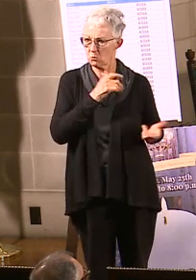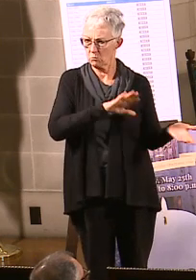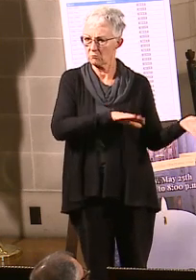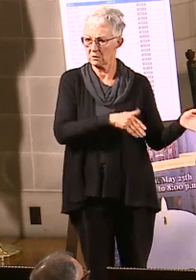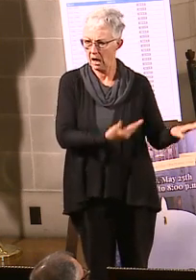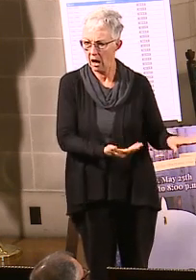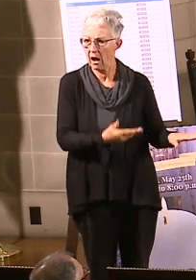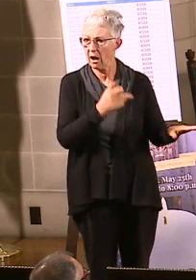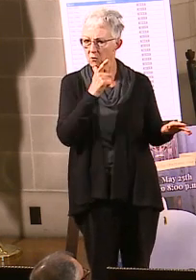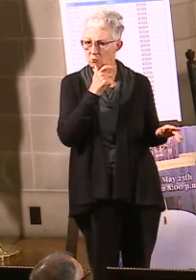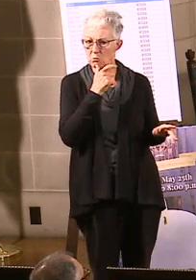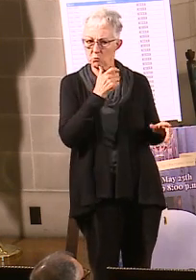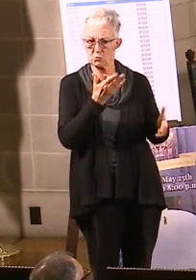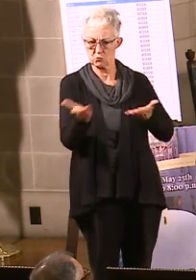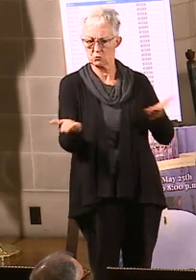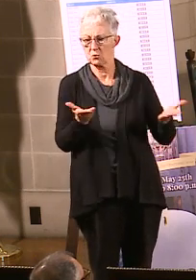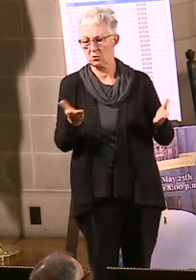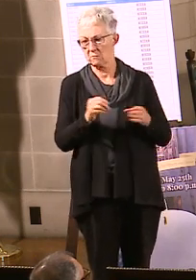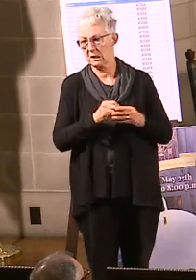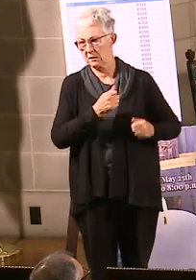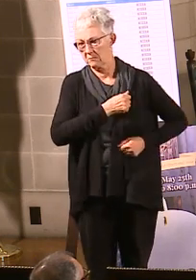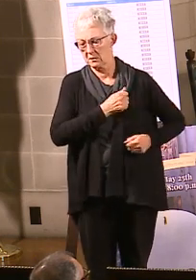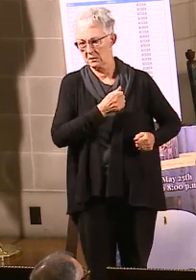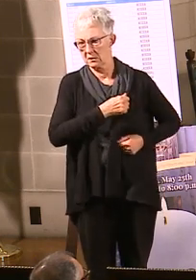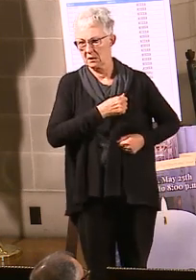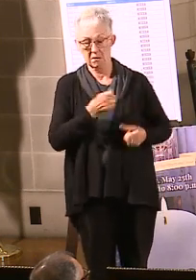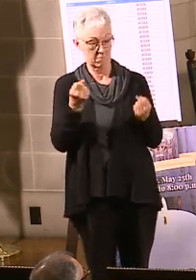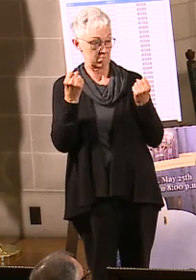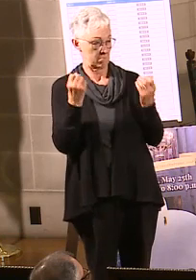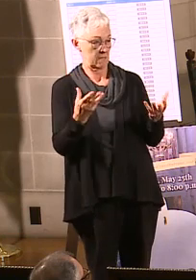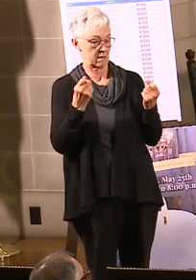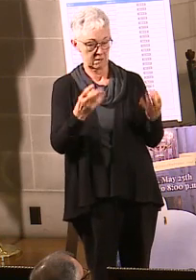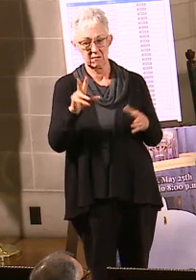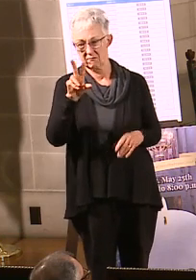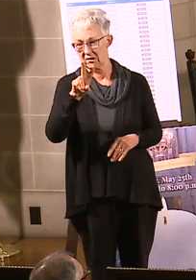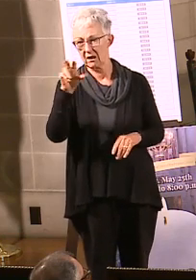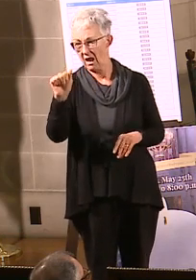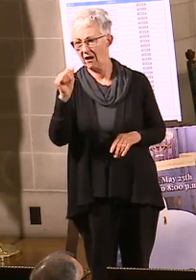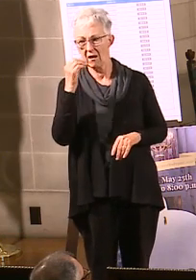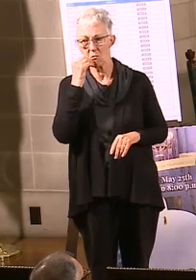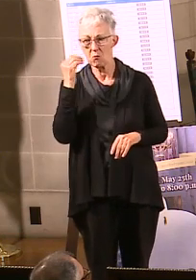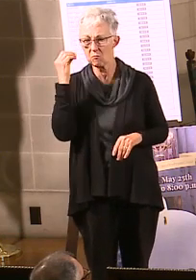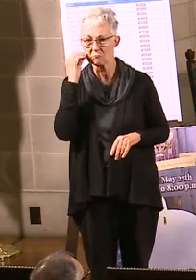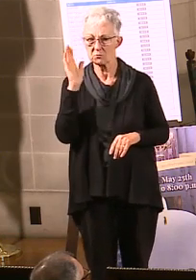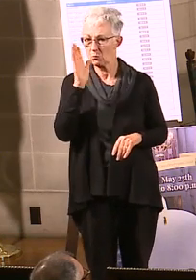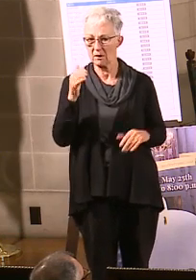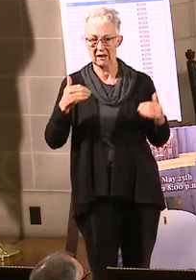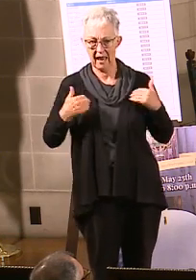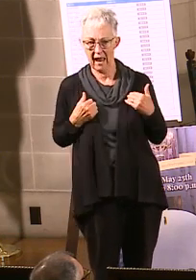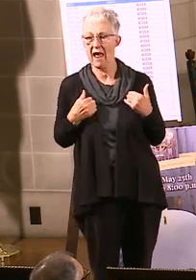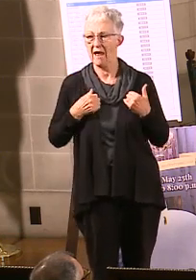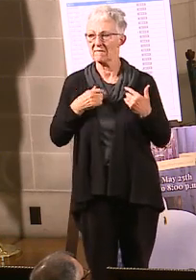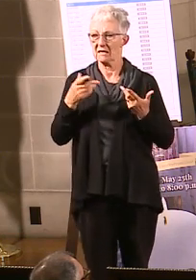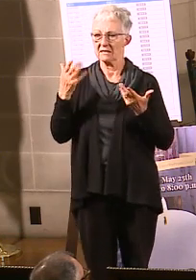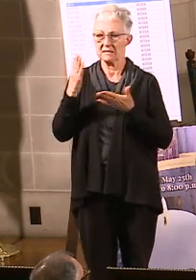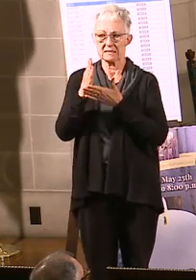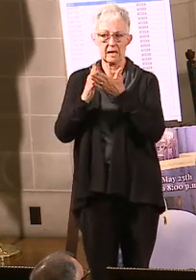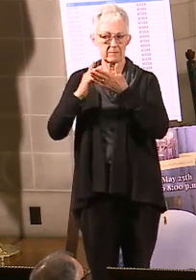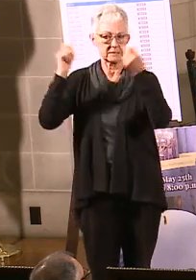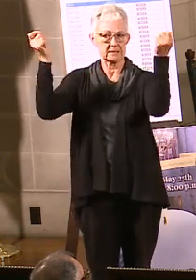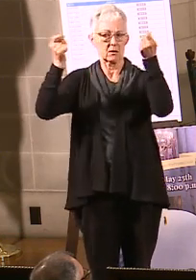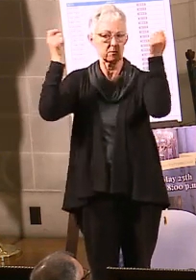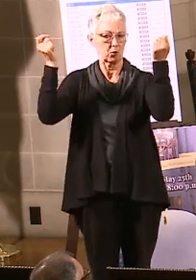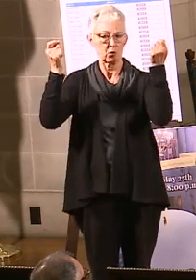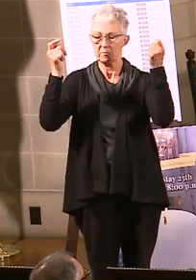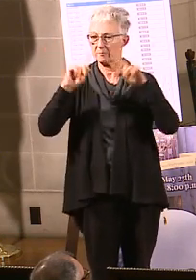have annual observances that we were not going to be able to do this year. Almost all the nursing homes that I'm familiar with have some